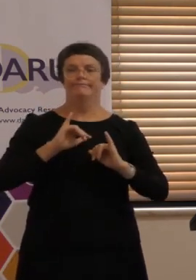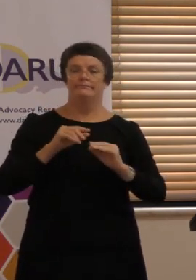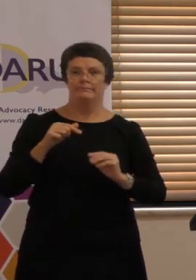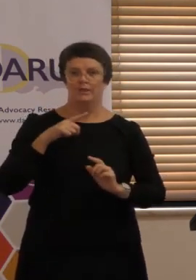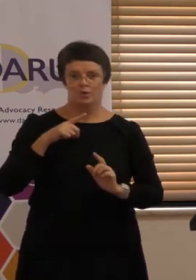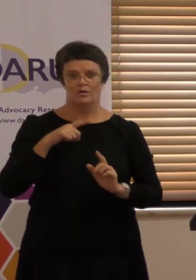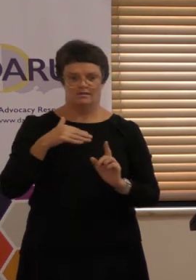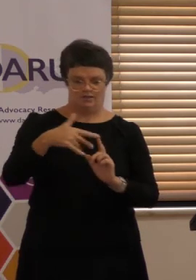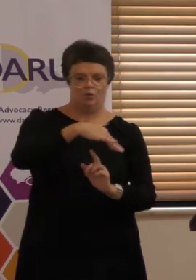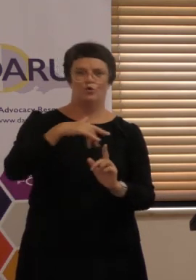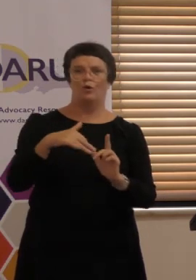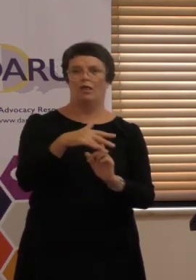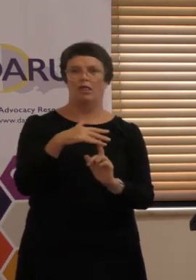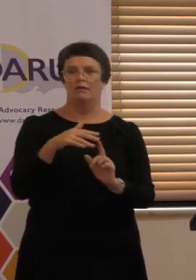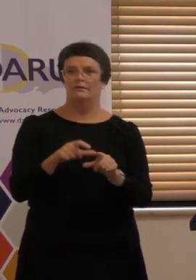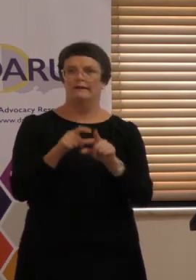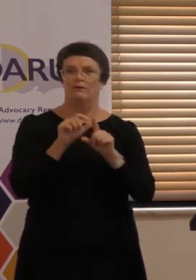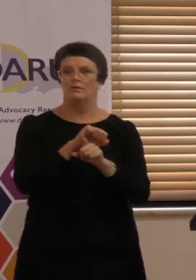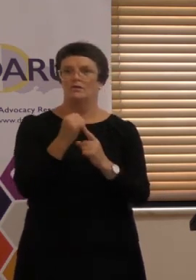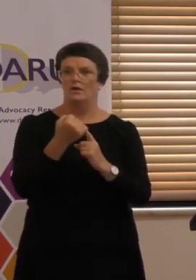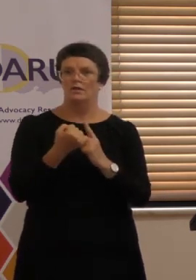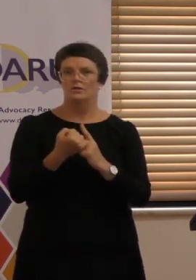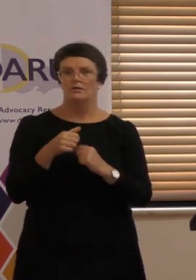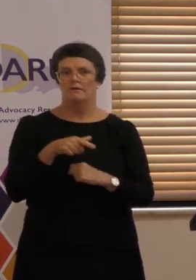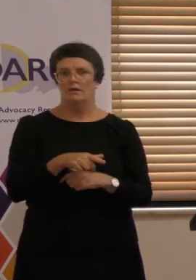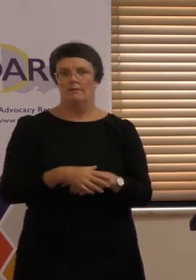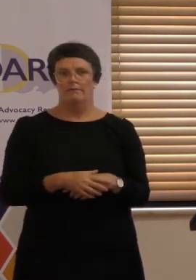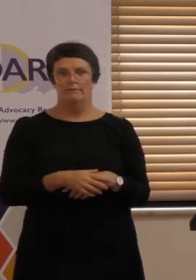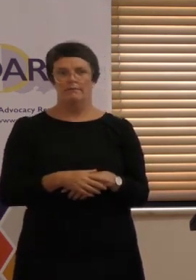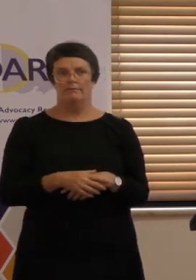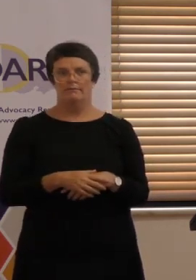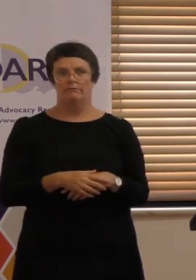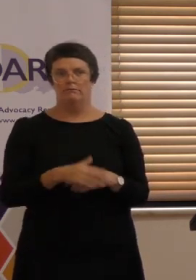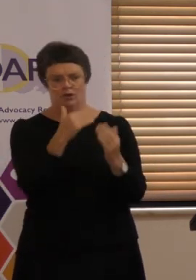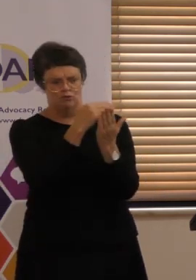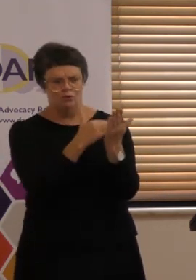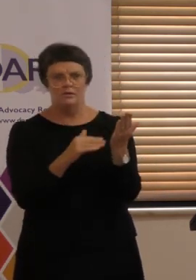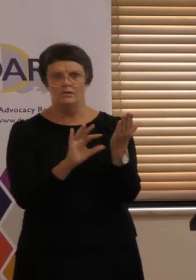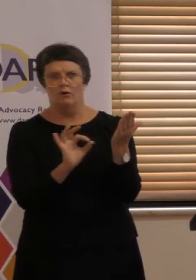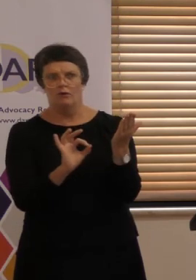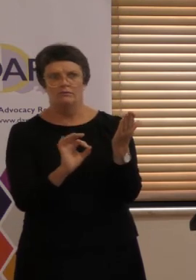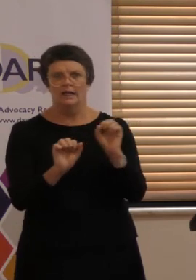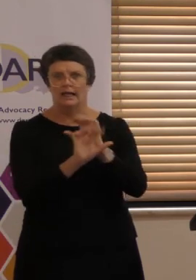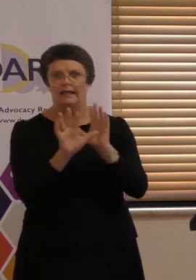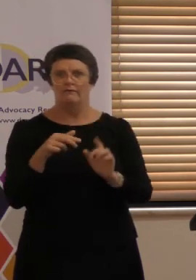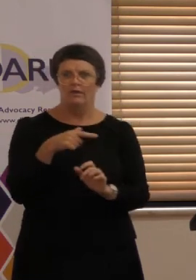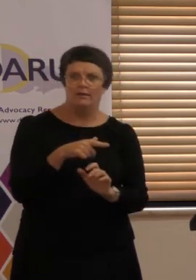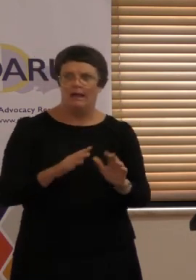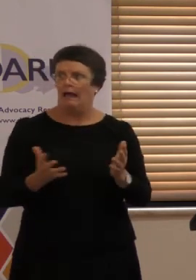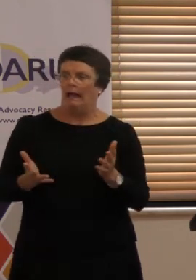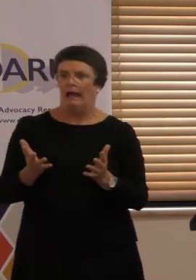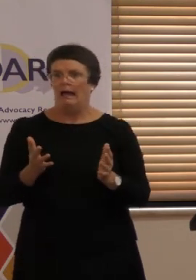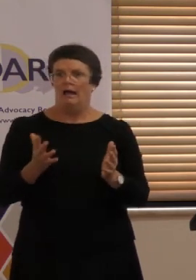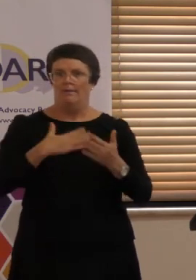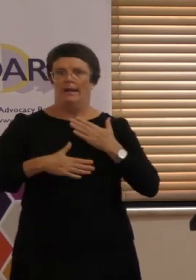they're in socially complex situations where the rules just aren't as clear. So there's all kinds of stuff